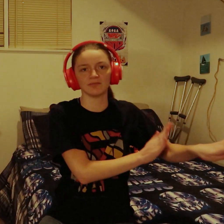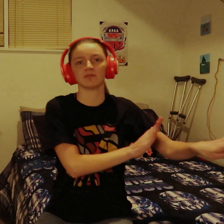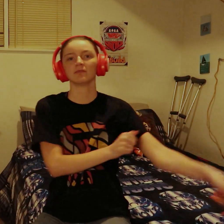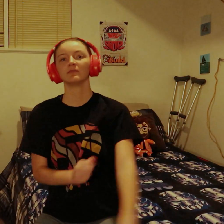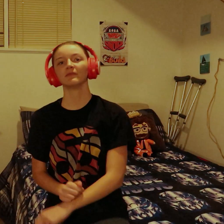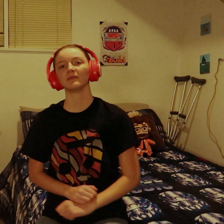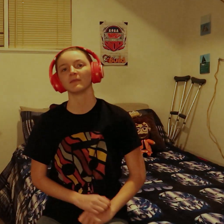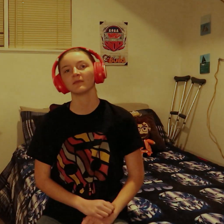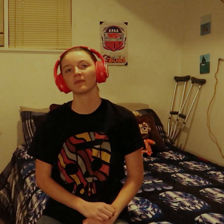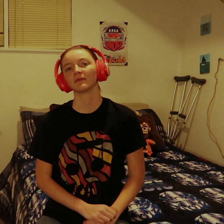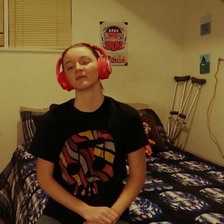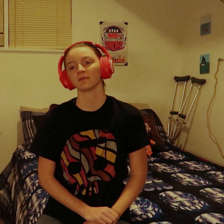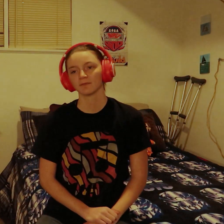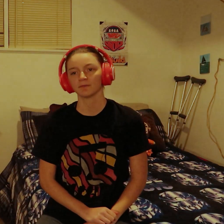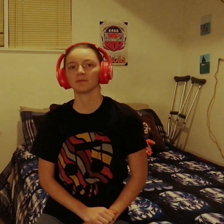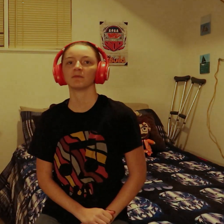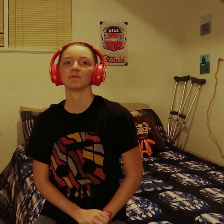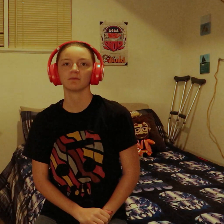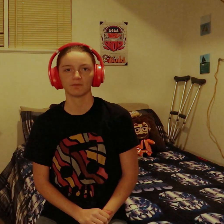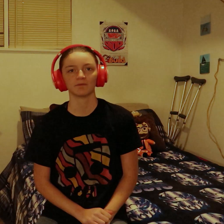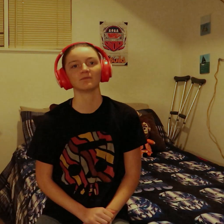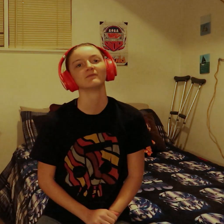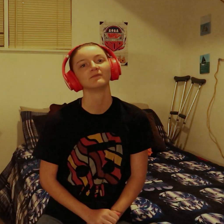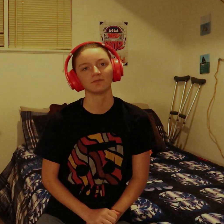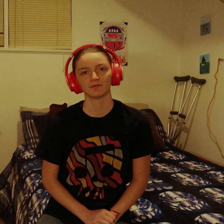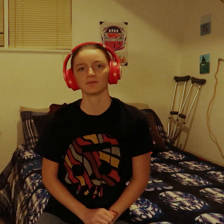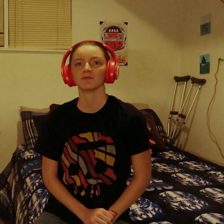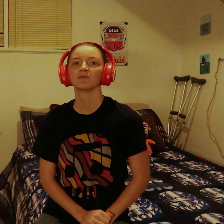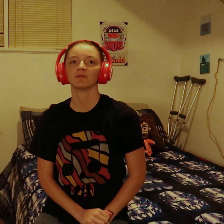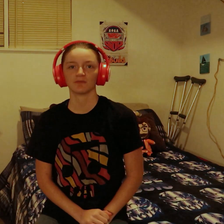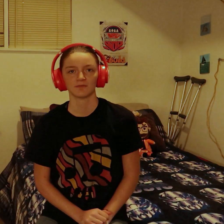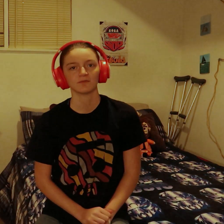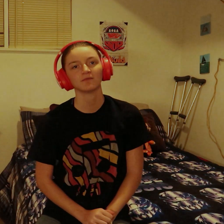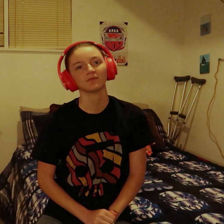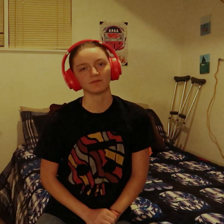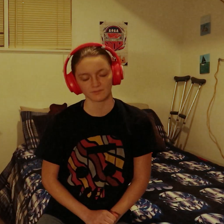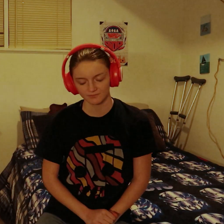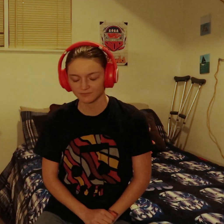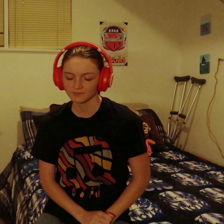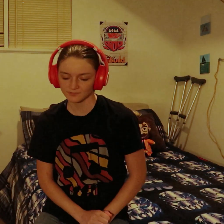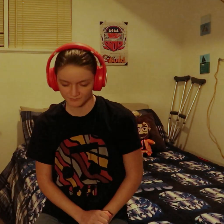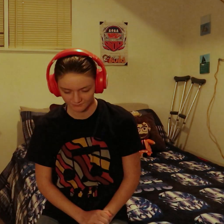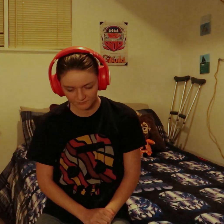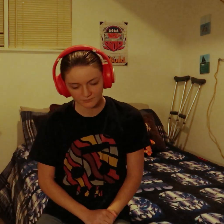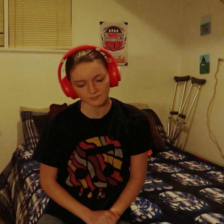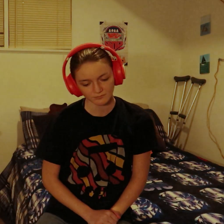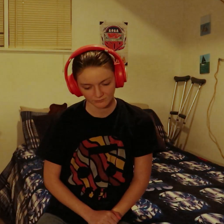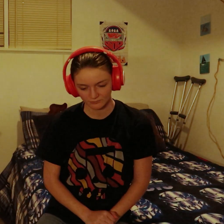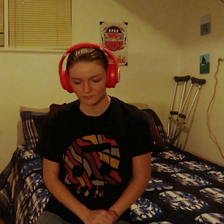I know his path and how it'll land. Fought for my dad, I don't battle revenge. Breaking the timeless cycle of violence. But where would I be without his guidance? I know